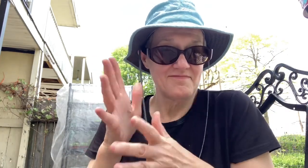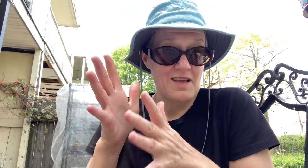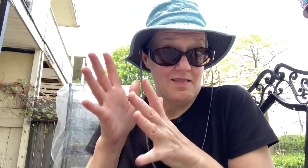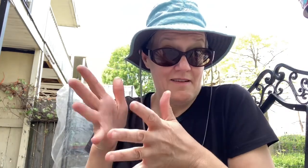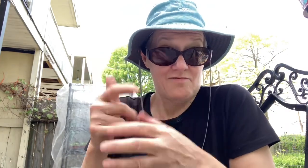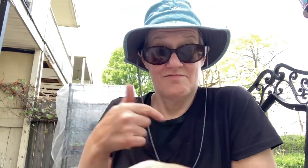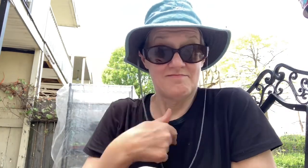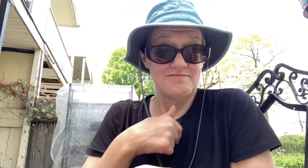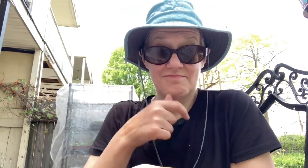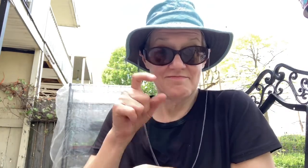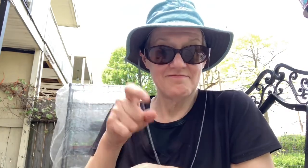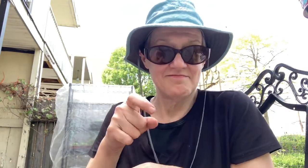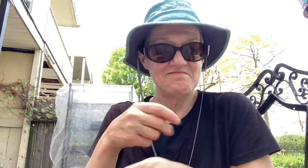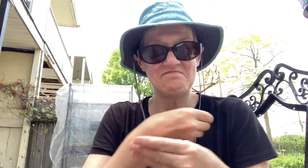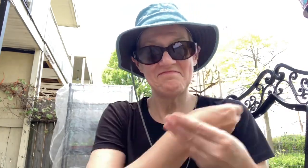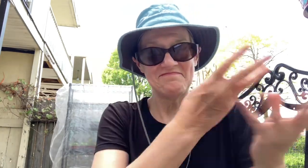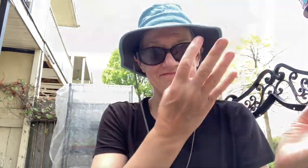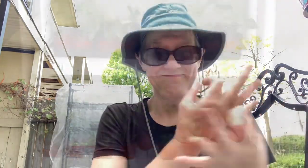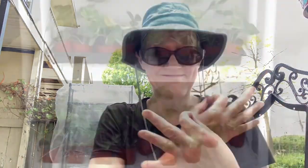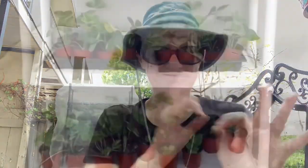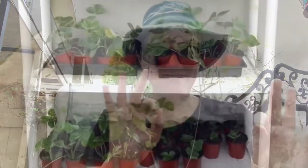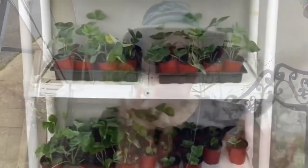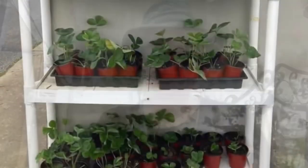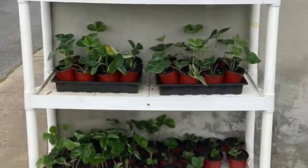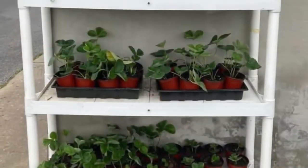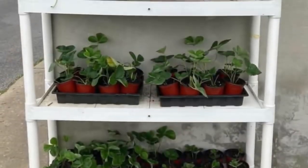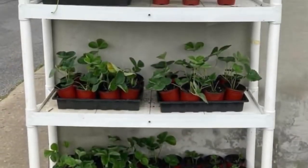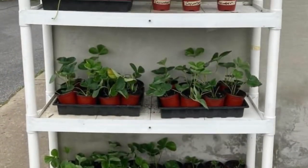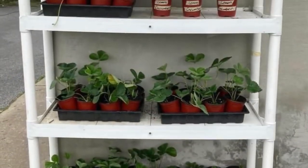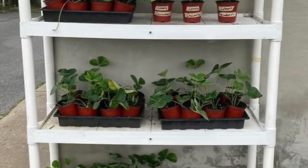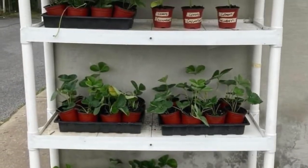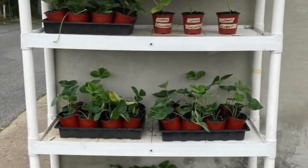garage. That's where I leave plants that I don't need.